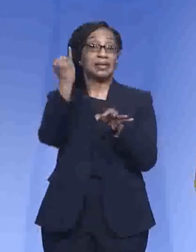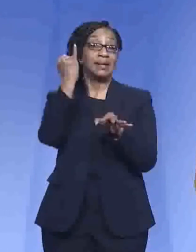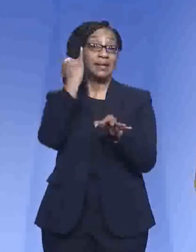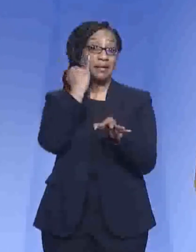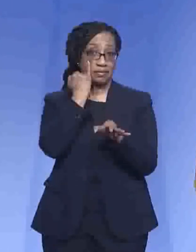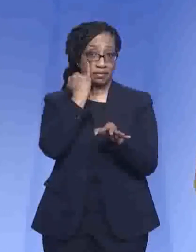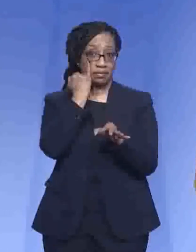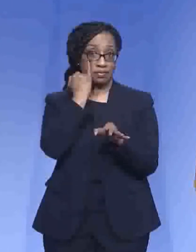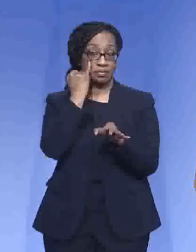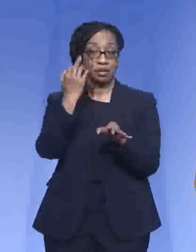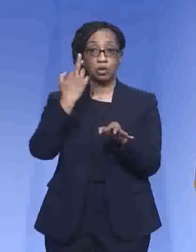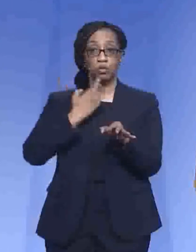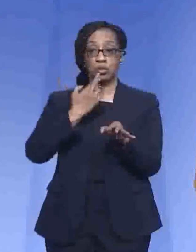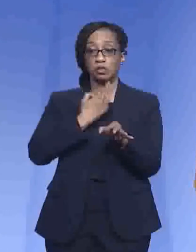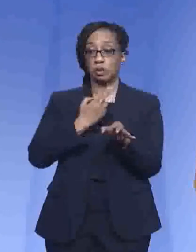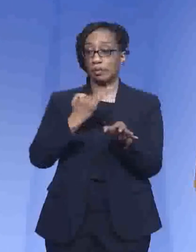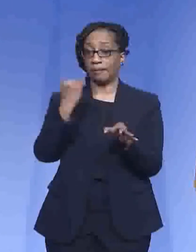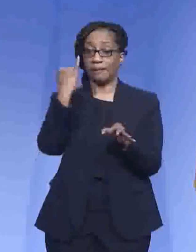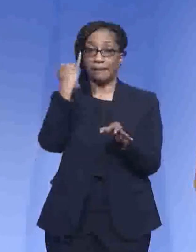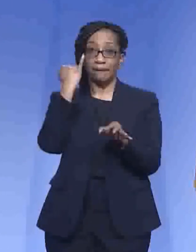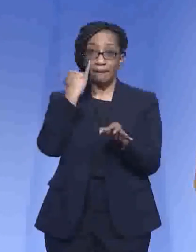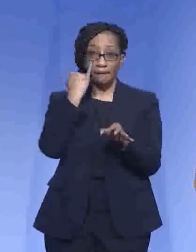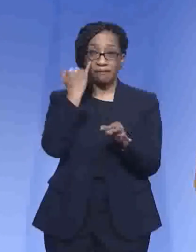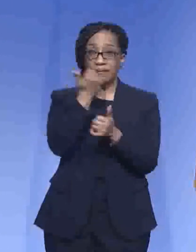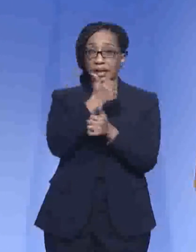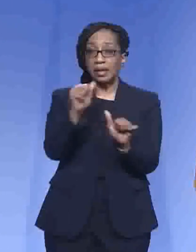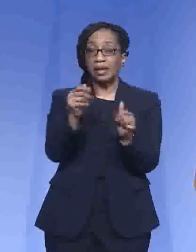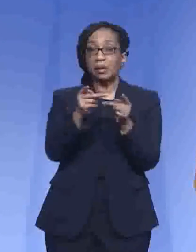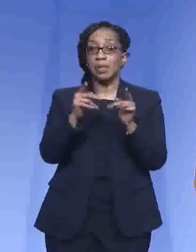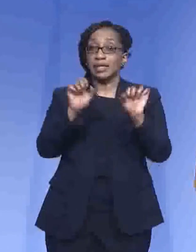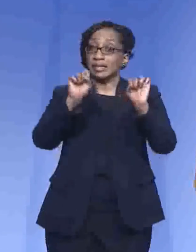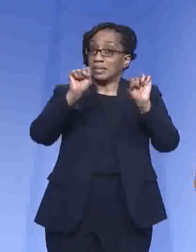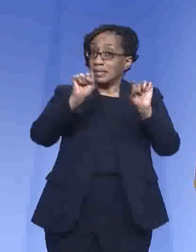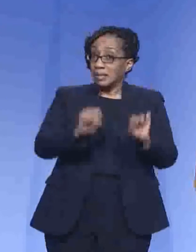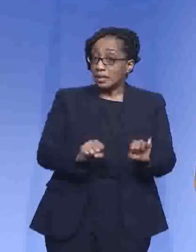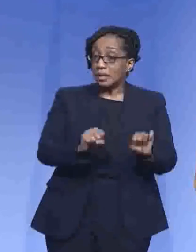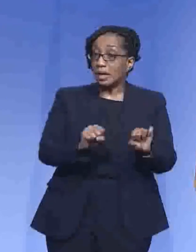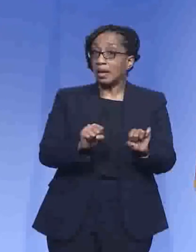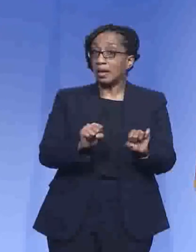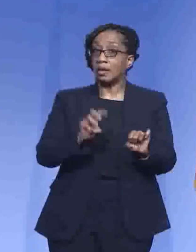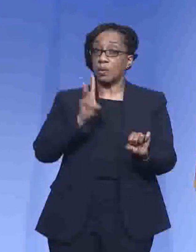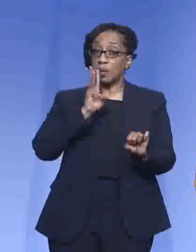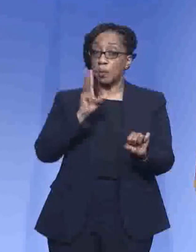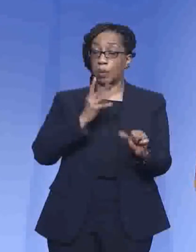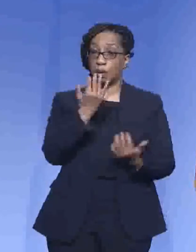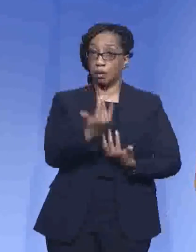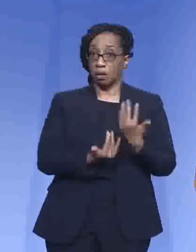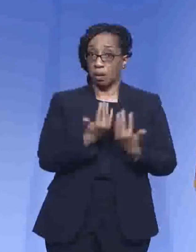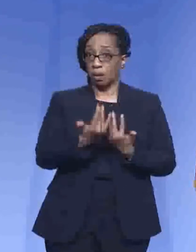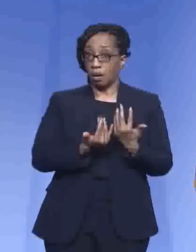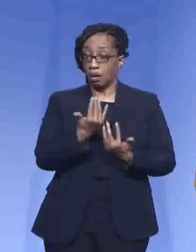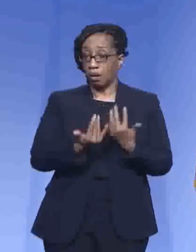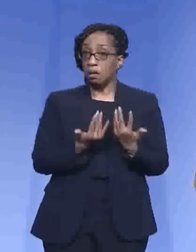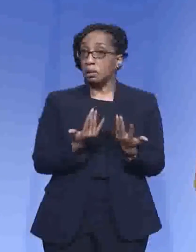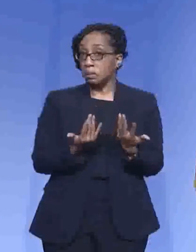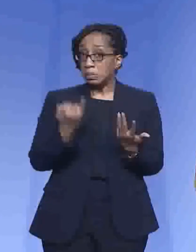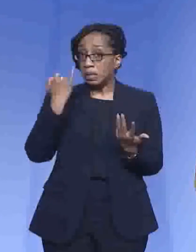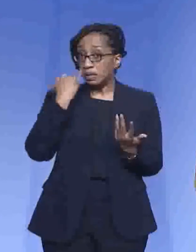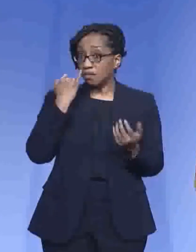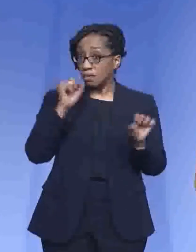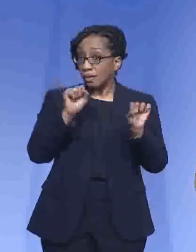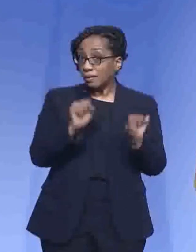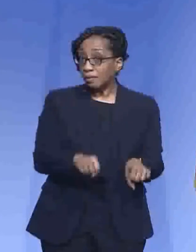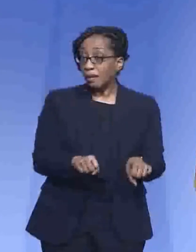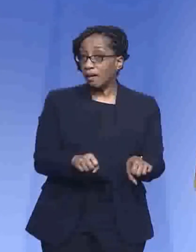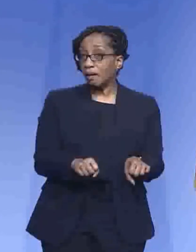restaurant or facility could abide by MLGW's boil water